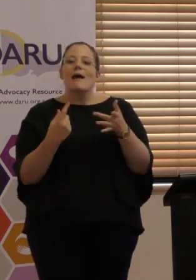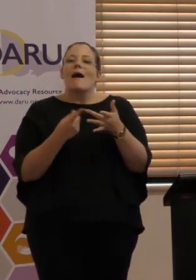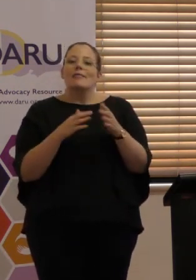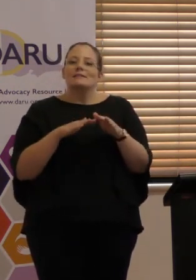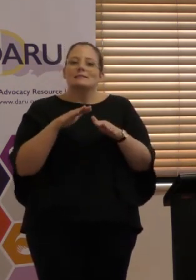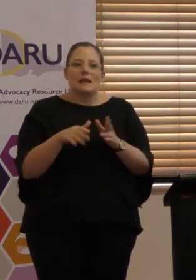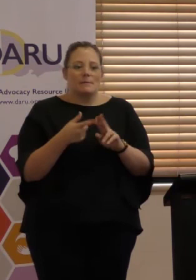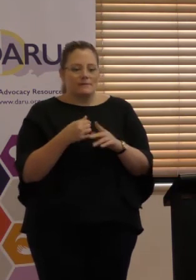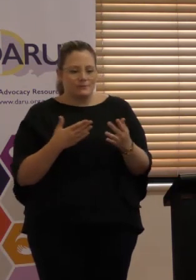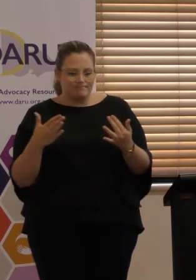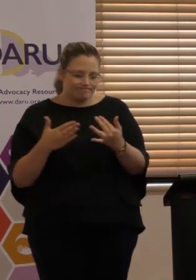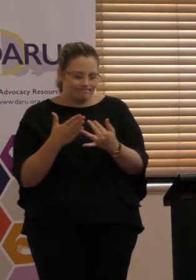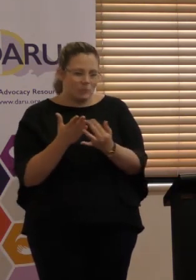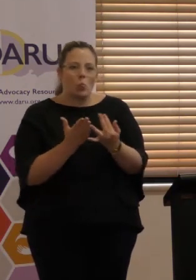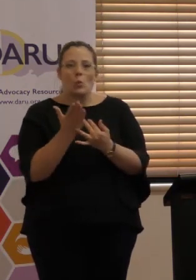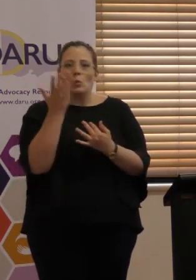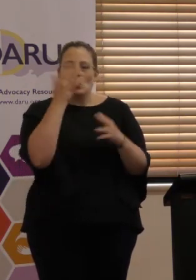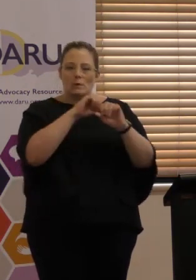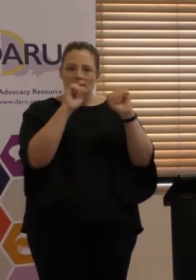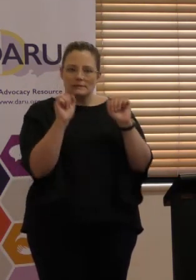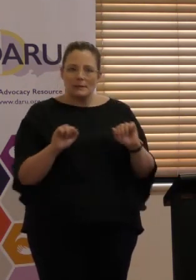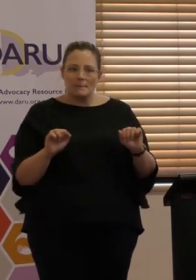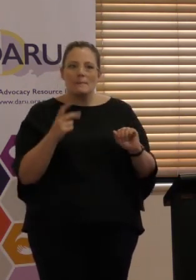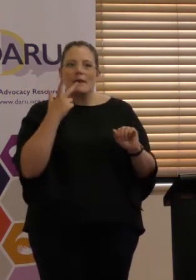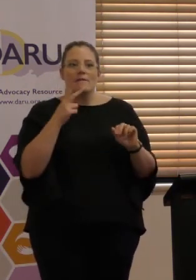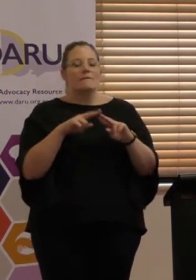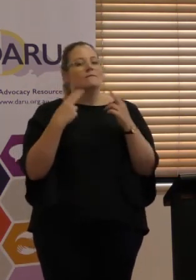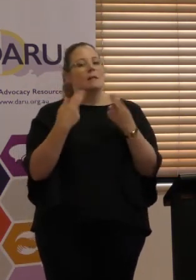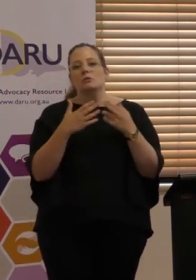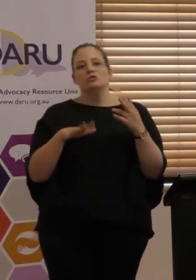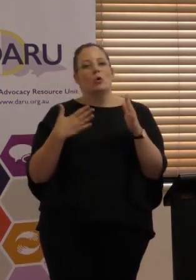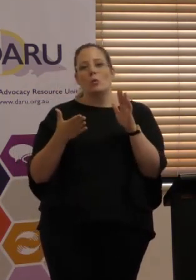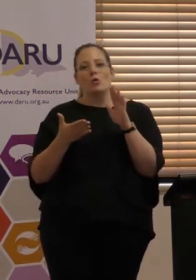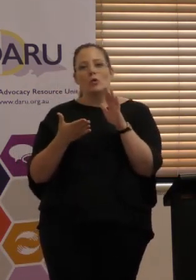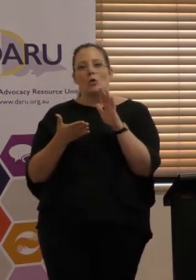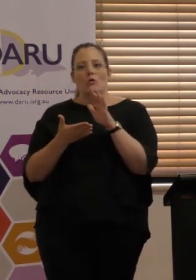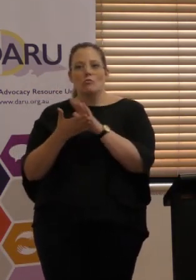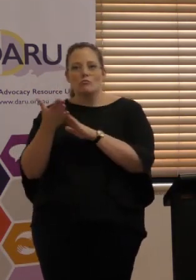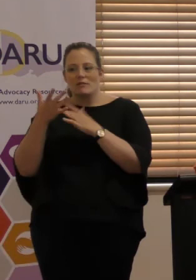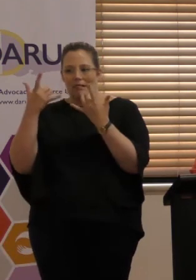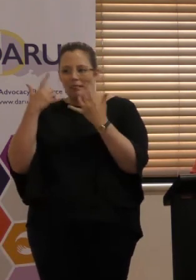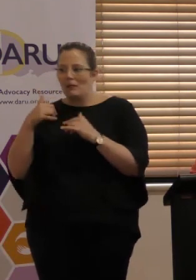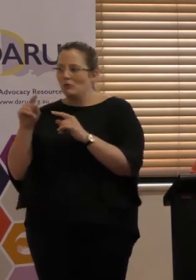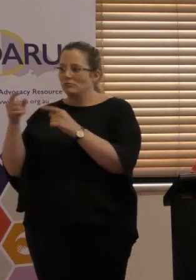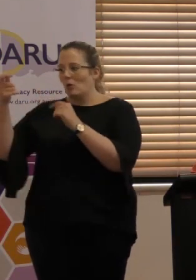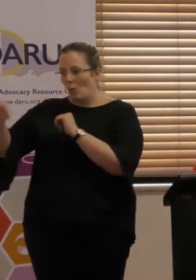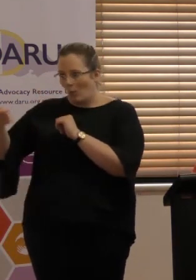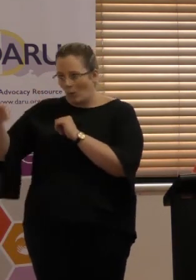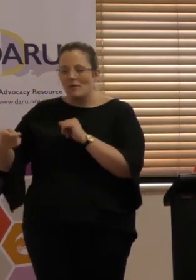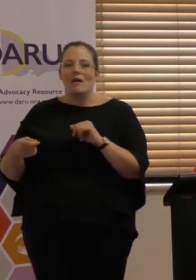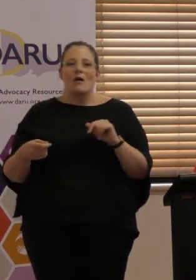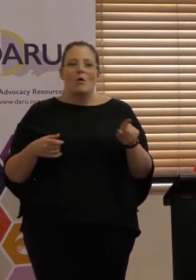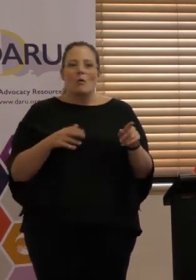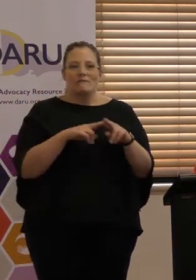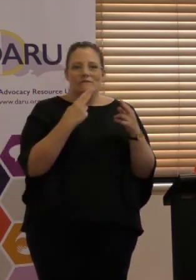So if families decide that they don't want to go the legal route and young people decide they don't want to go the legal route, they can go to within their